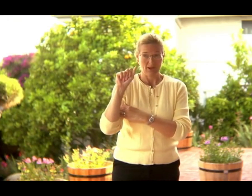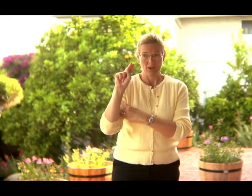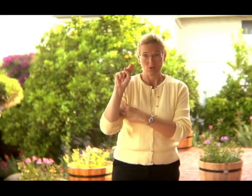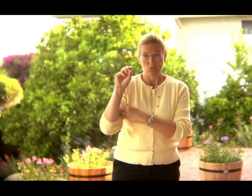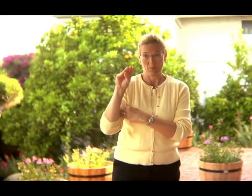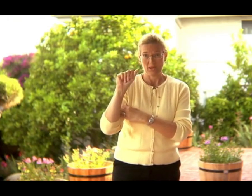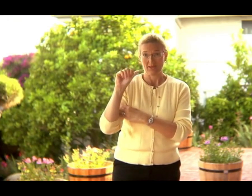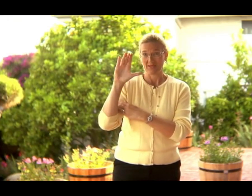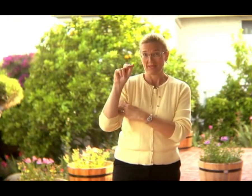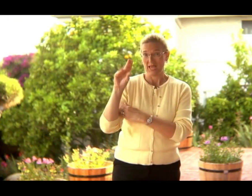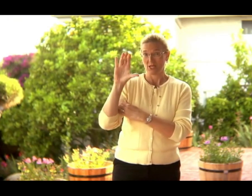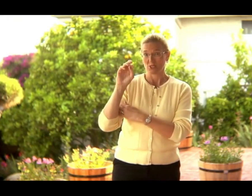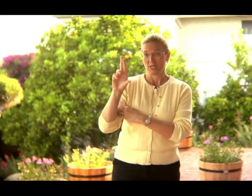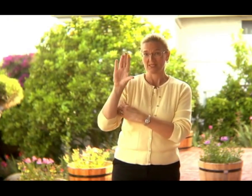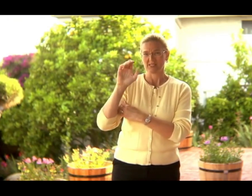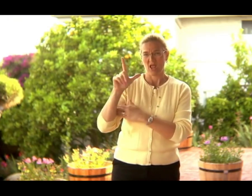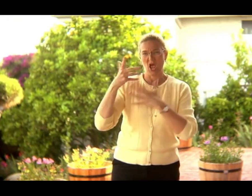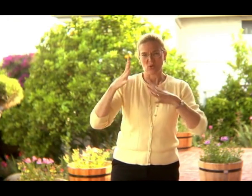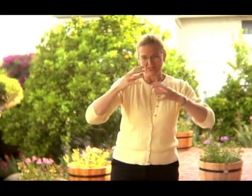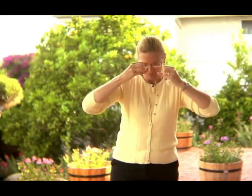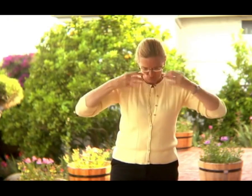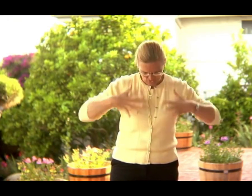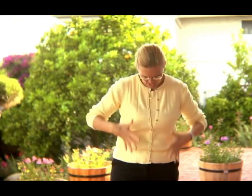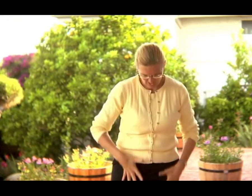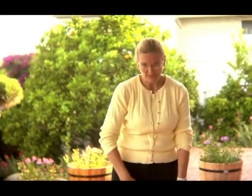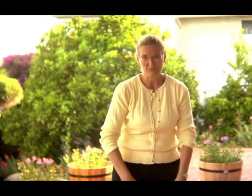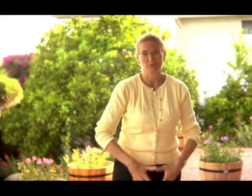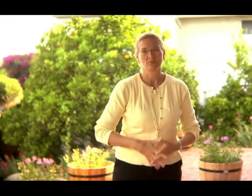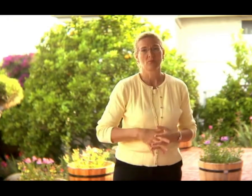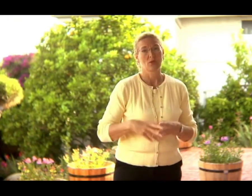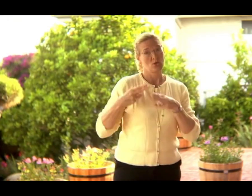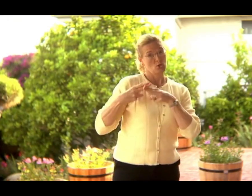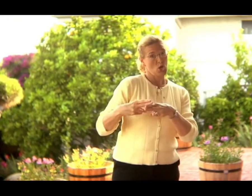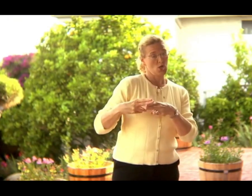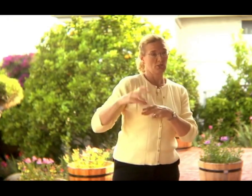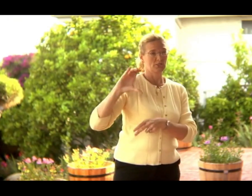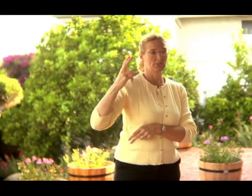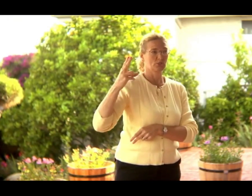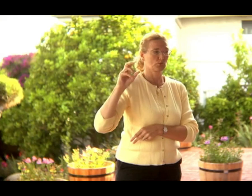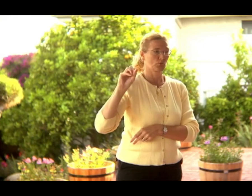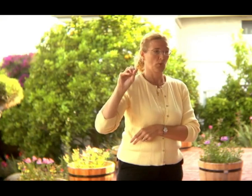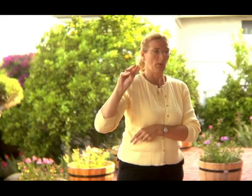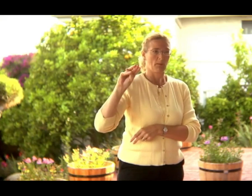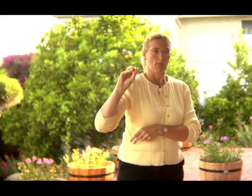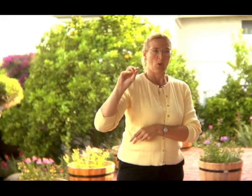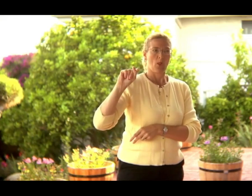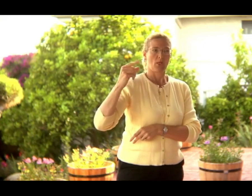with a hope of killing any melanoma cancer cells that have spread to other parts of the body. The